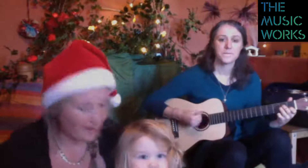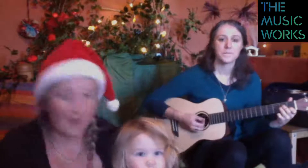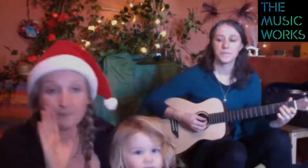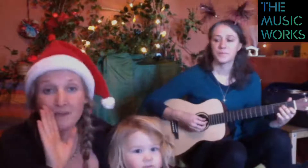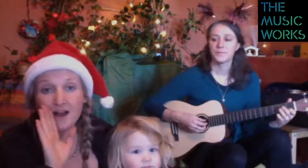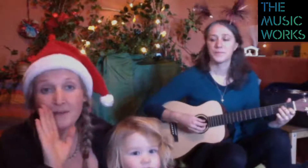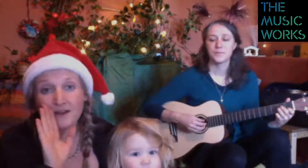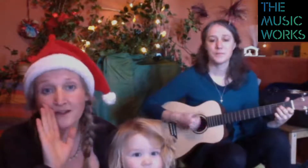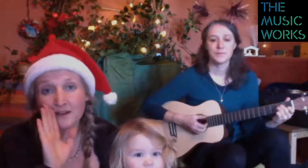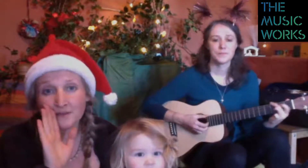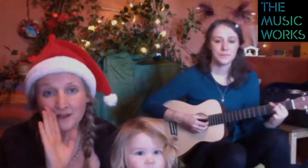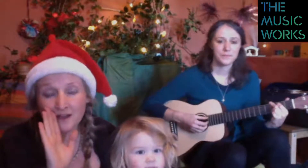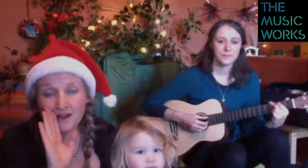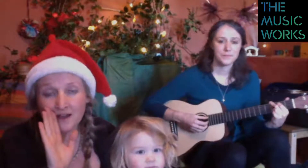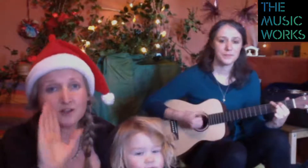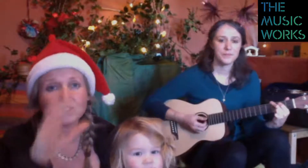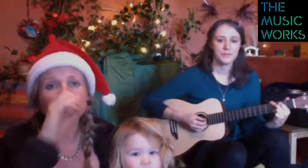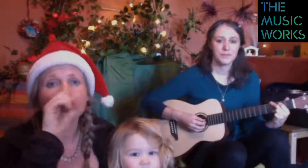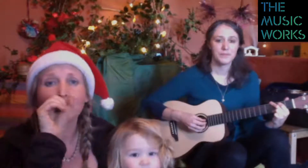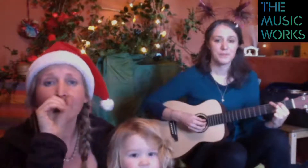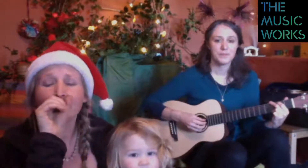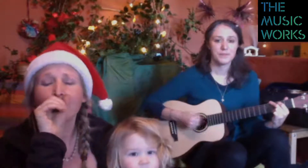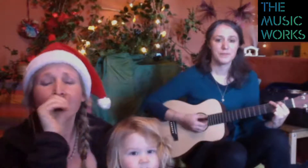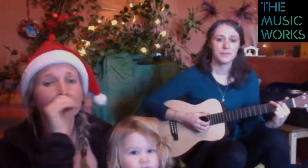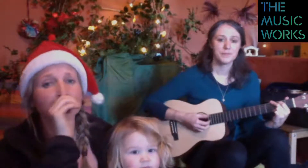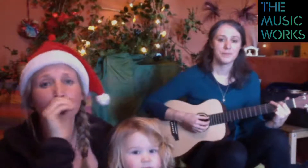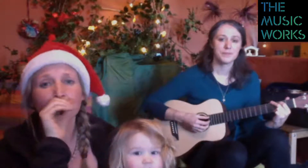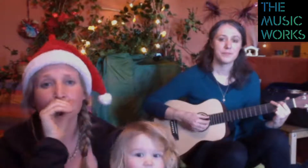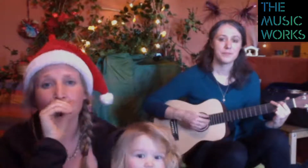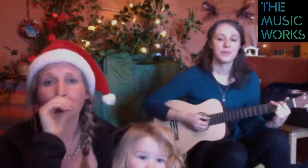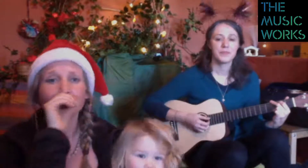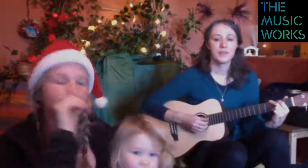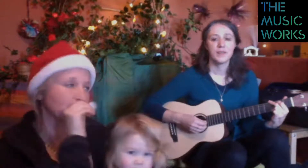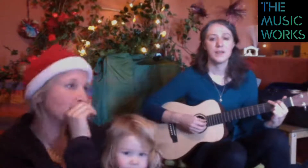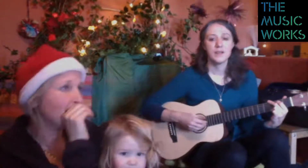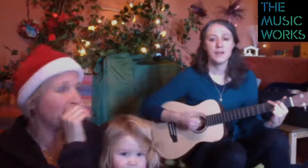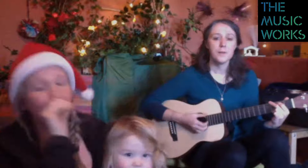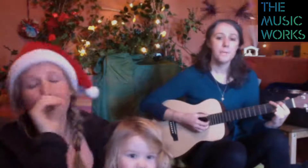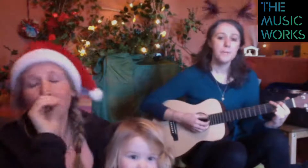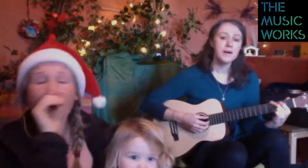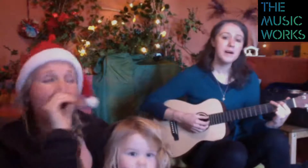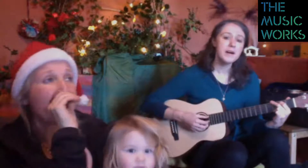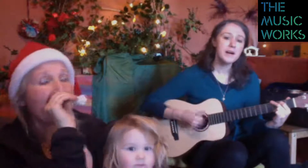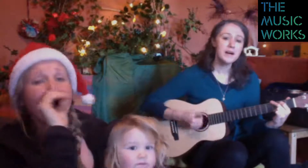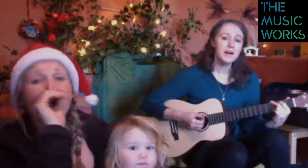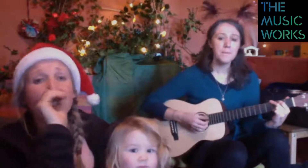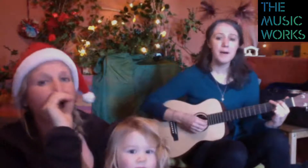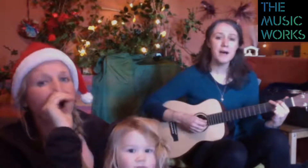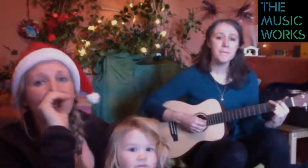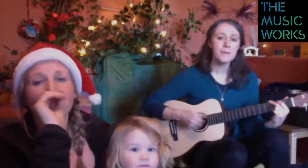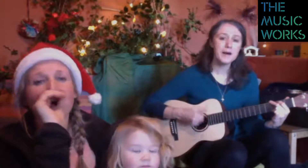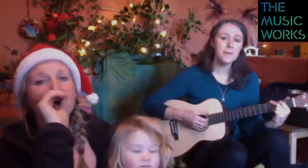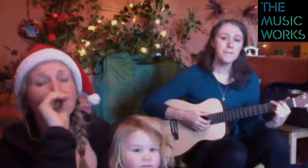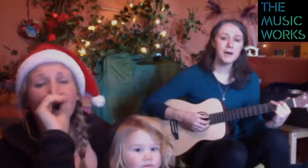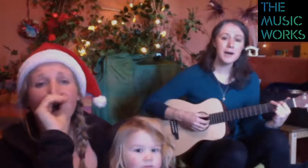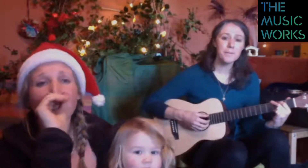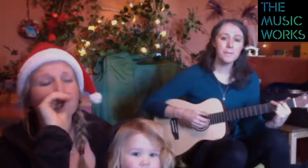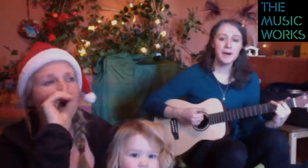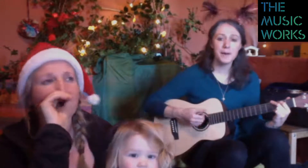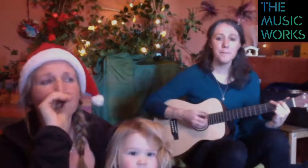ba da ba da ba da. And you can do it if you like this as well, if you like. Ba ba ba ba ba ba